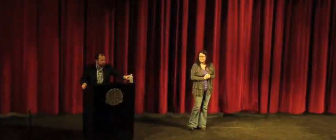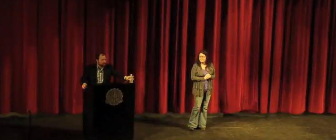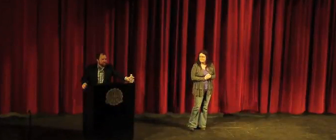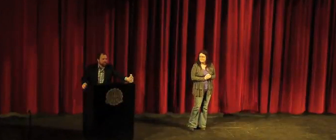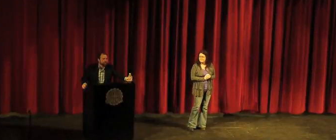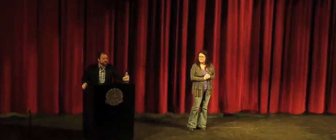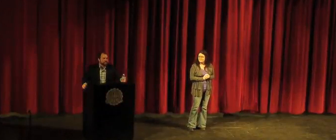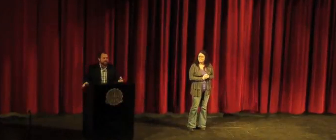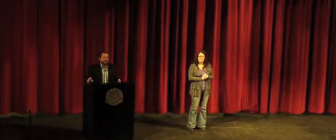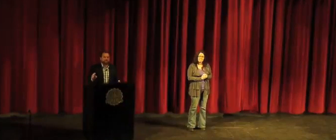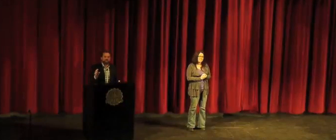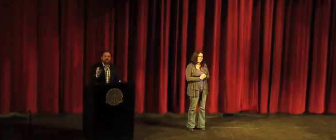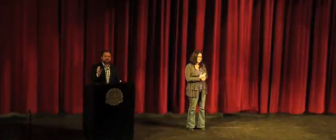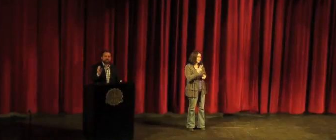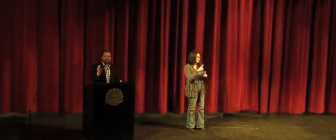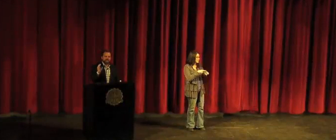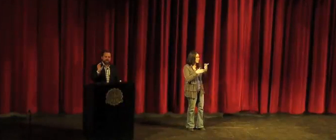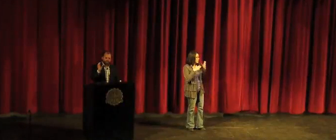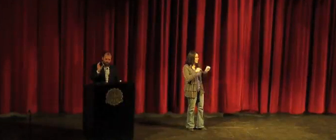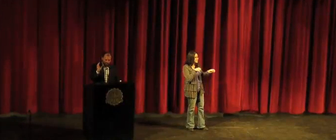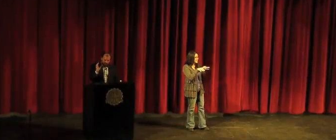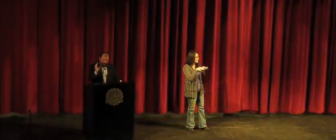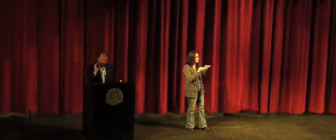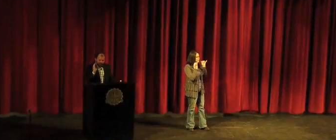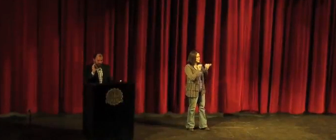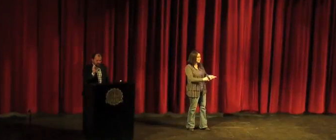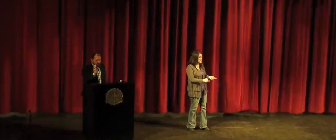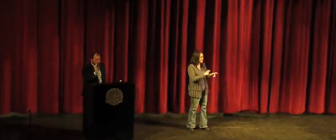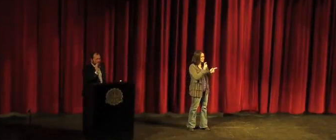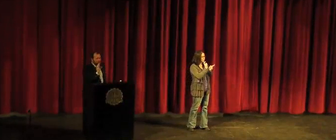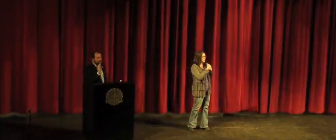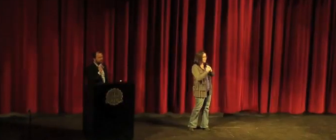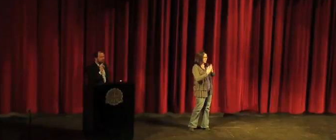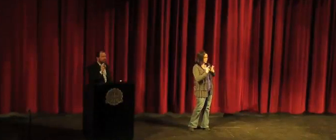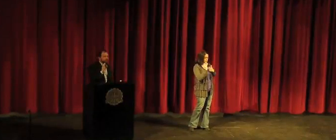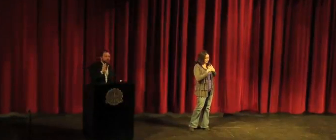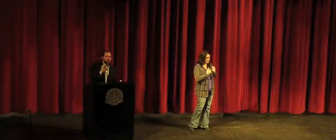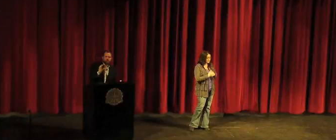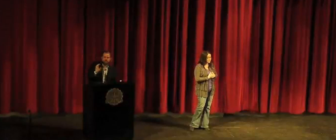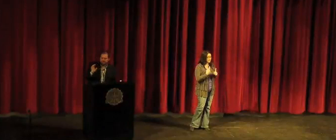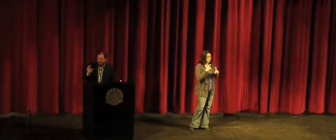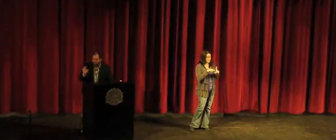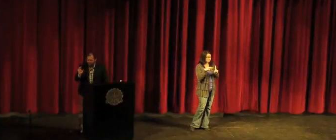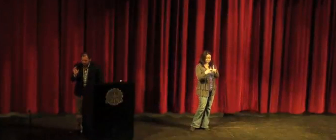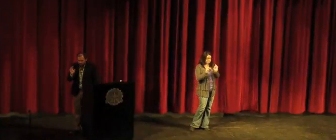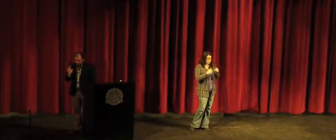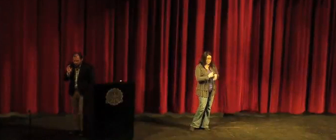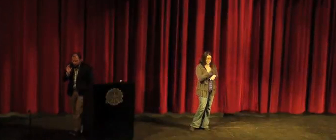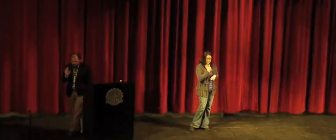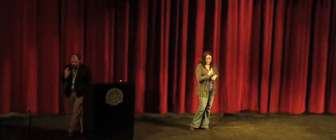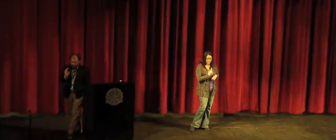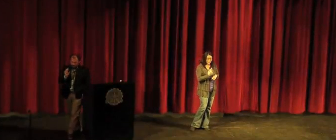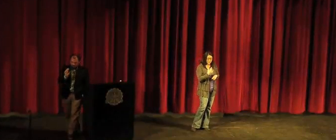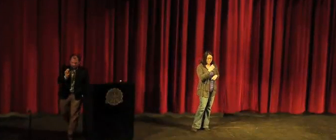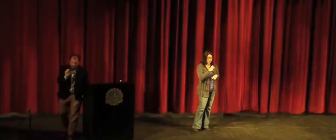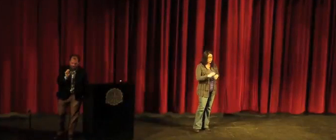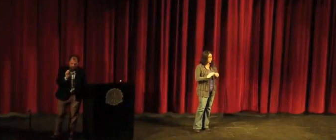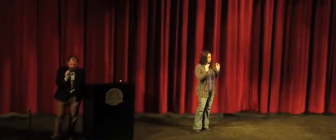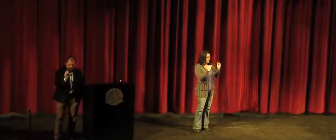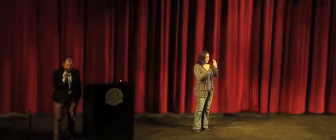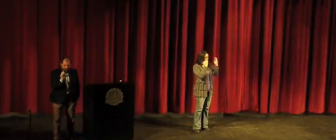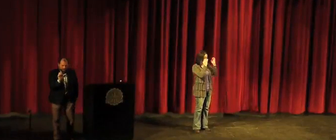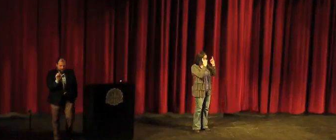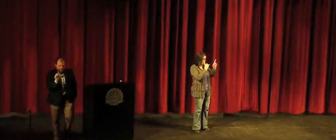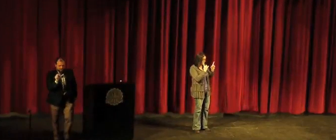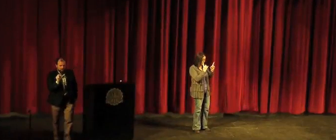There's three different ways that I can describe this same revisioning project. On the one hand, we could say that Christian higher